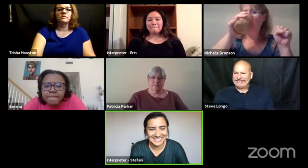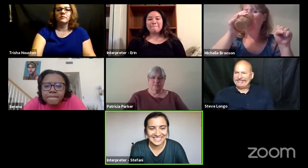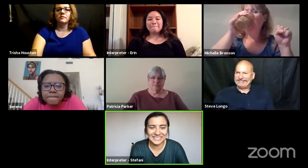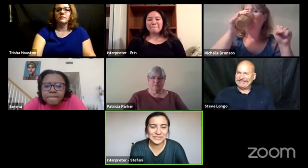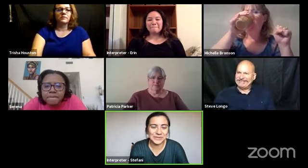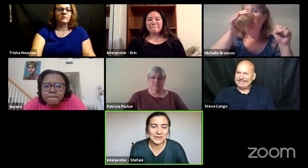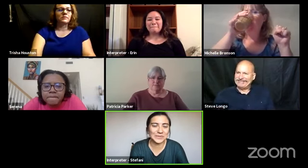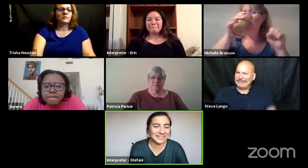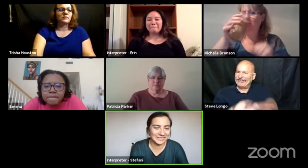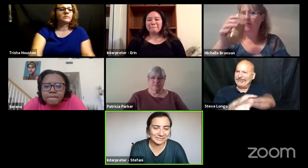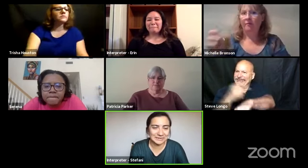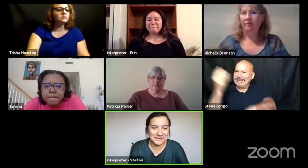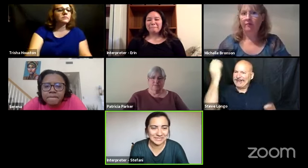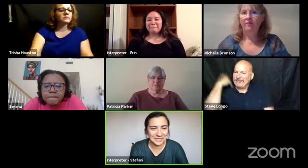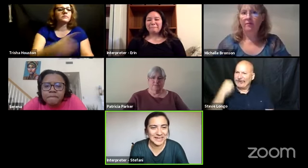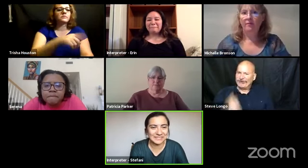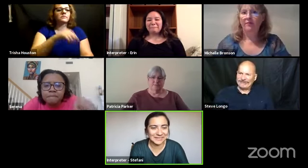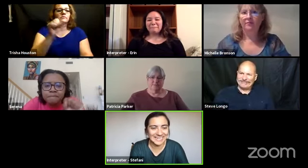It was quite a while ago, so we want to make sure that we have it correct.